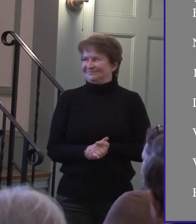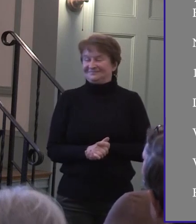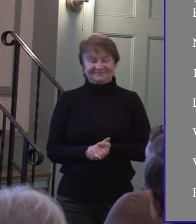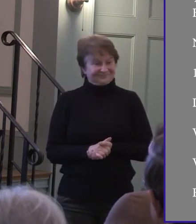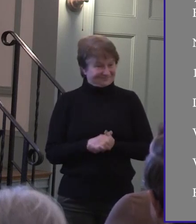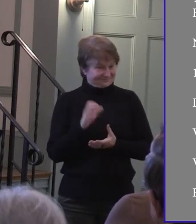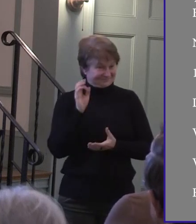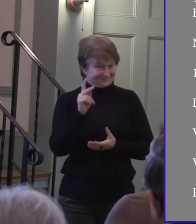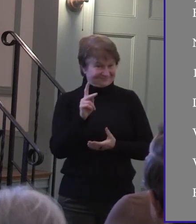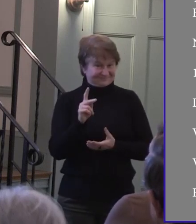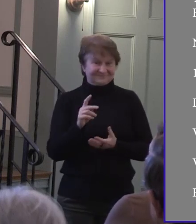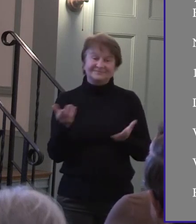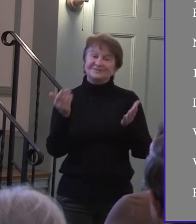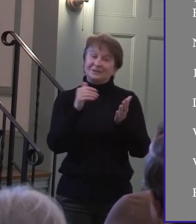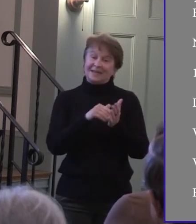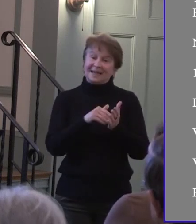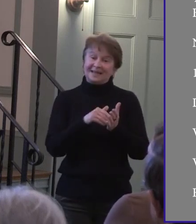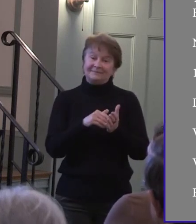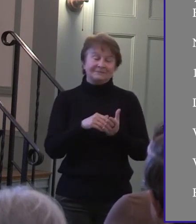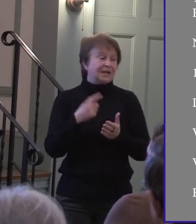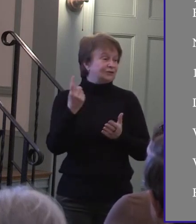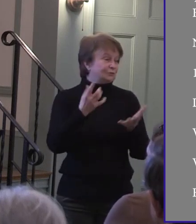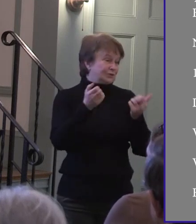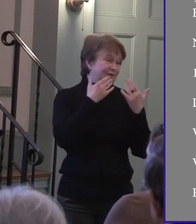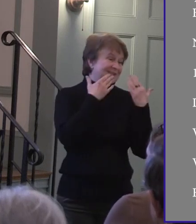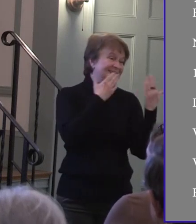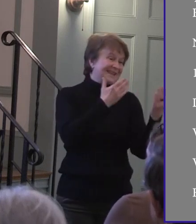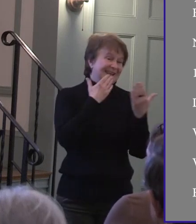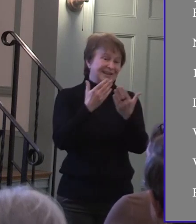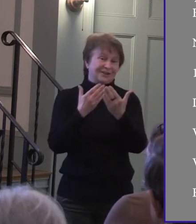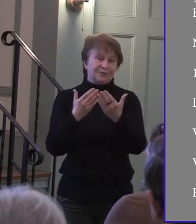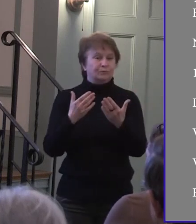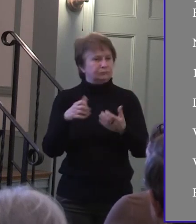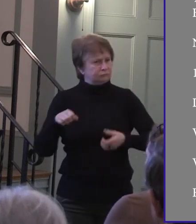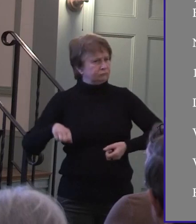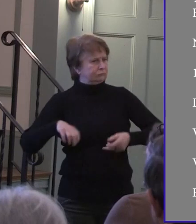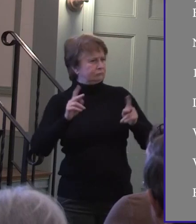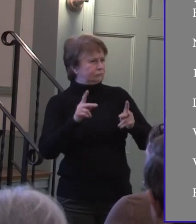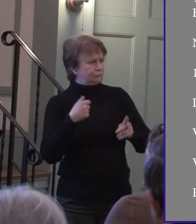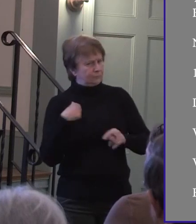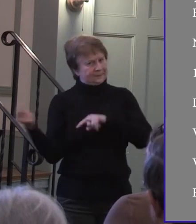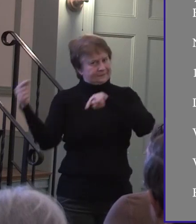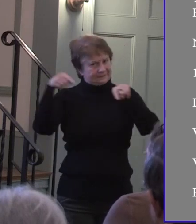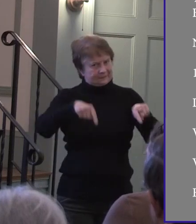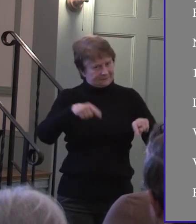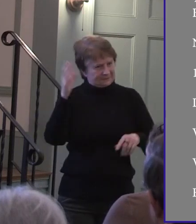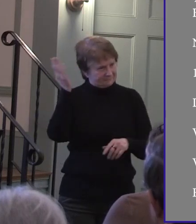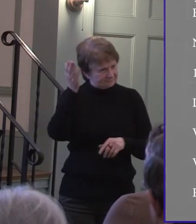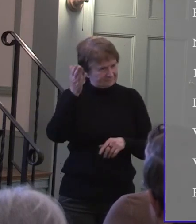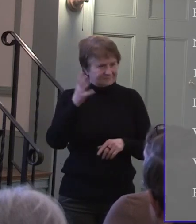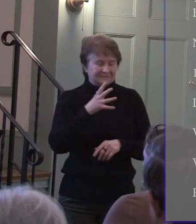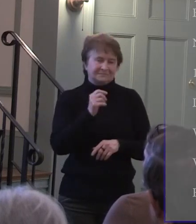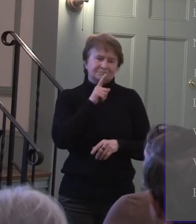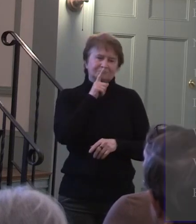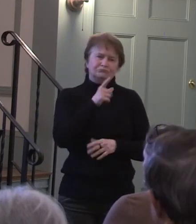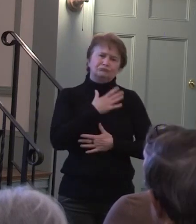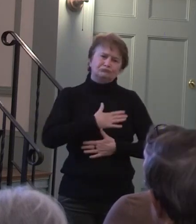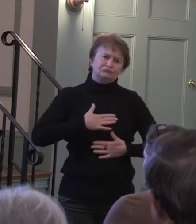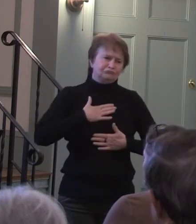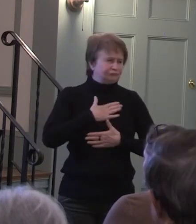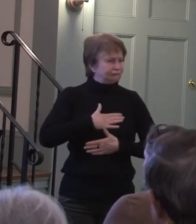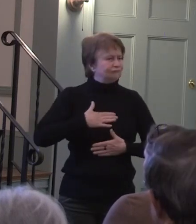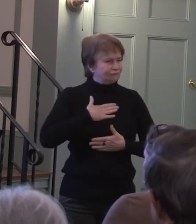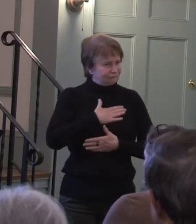All right. So again, just want to thank you for having the opportunity to come here. I really enjoyed